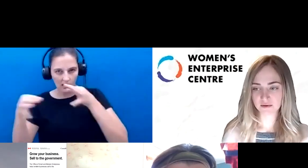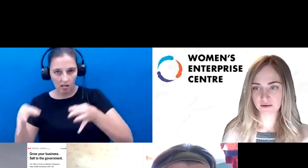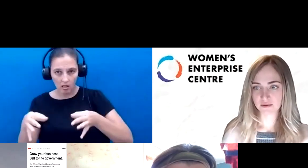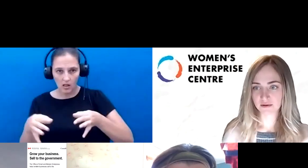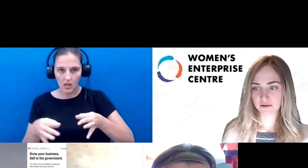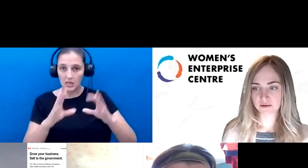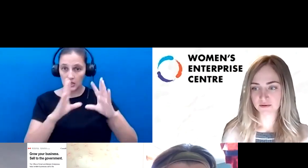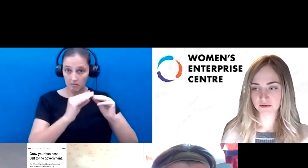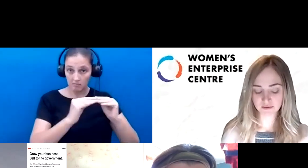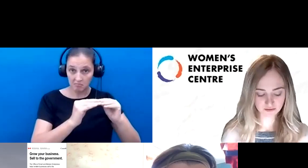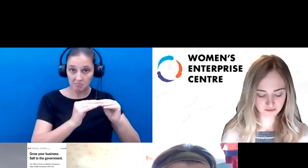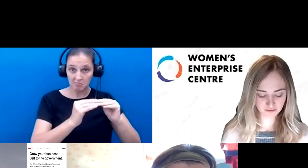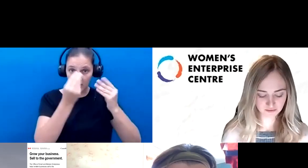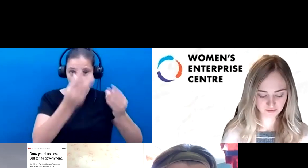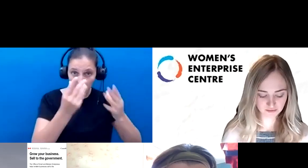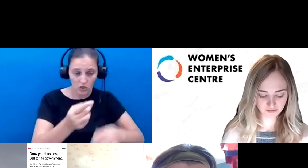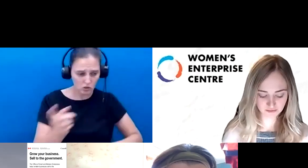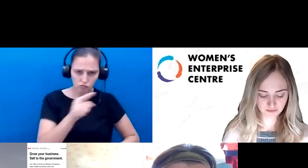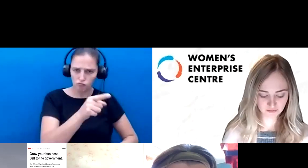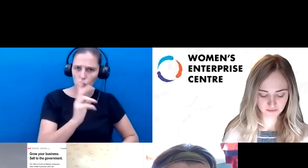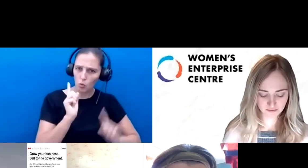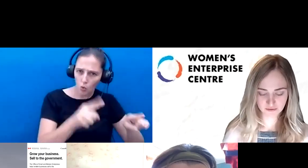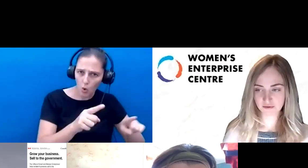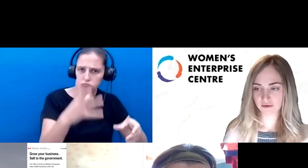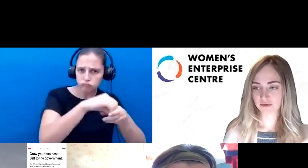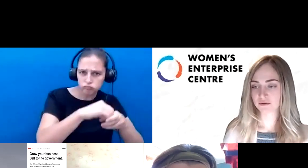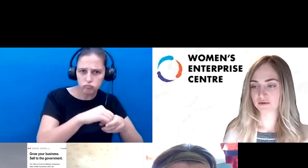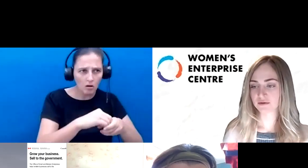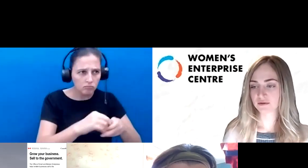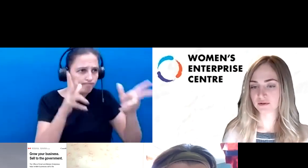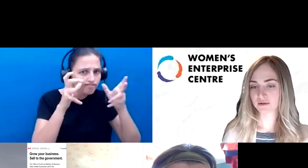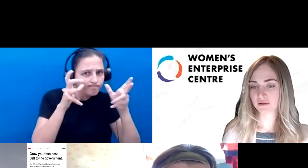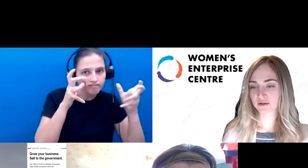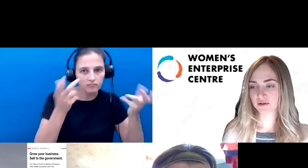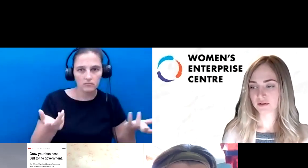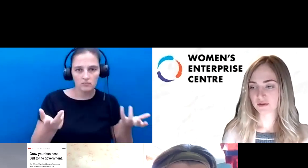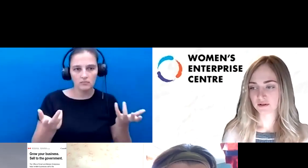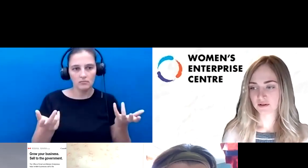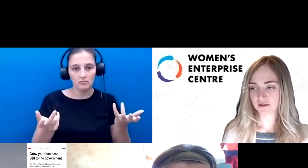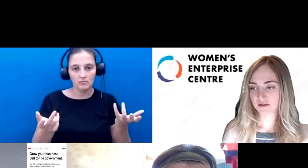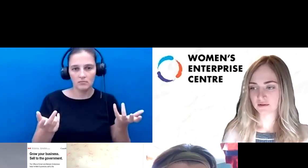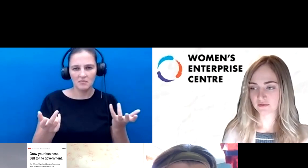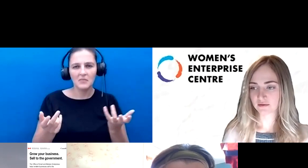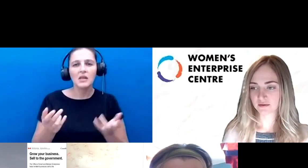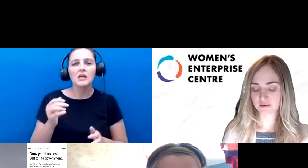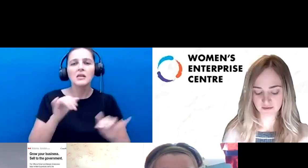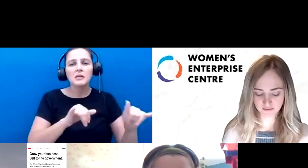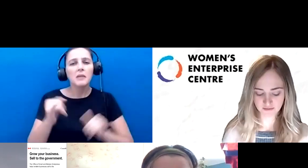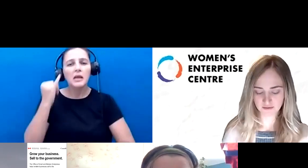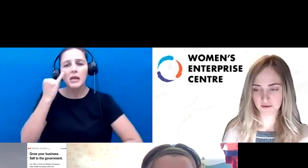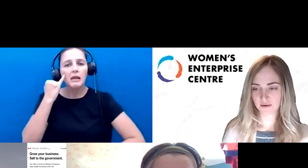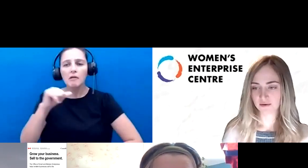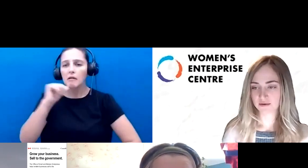industry days? How else would you find any customer that isn't a government